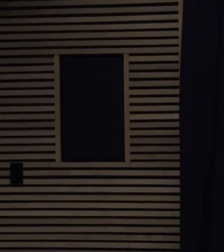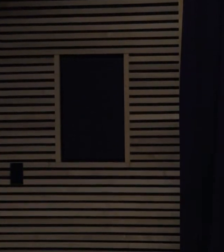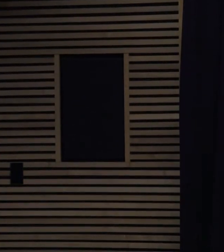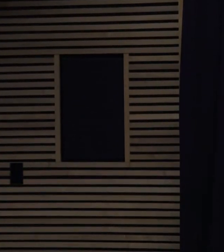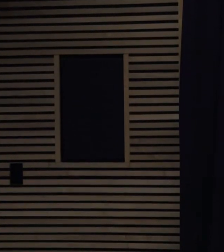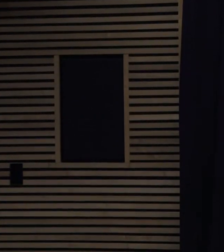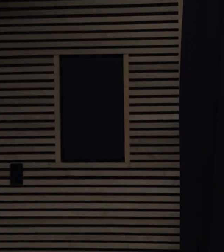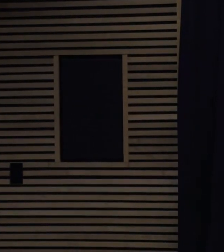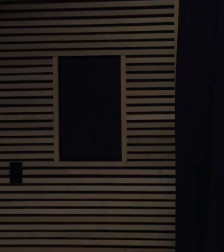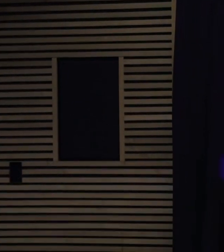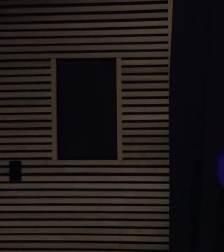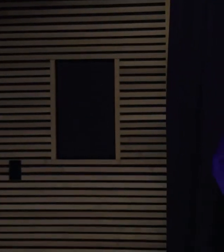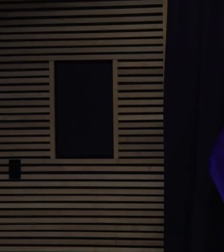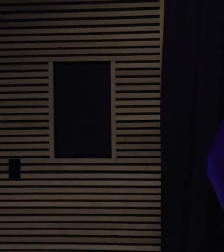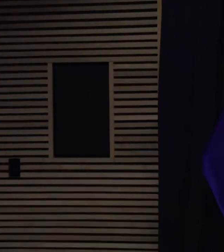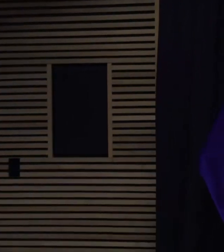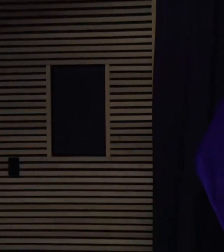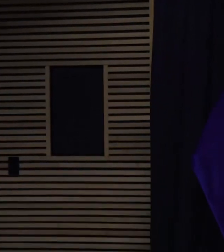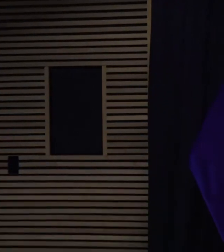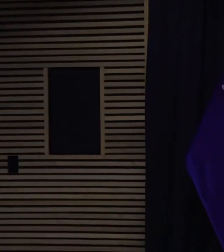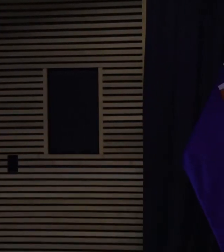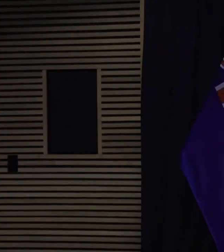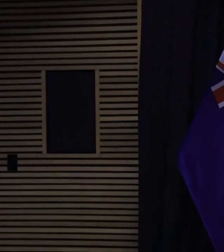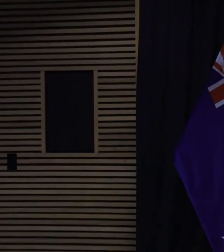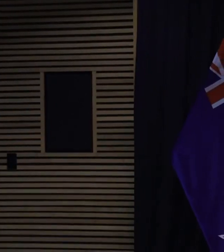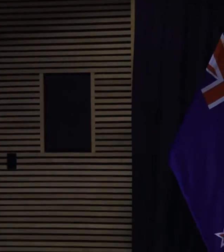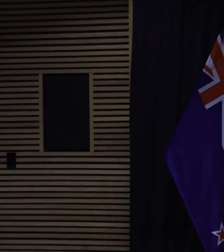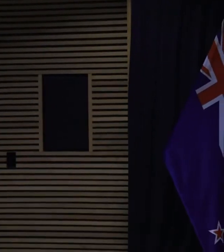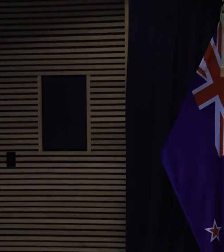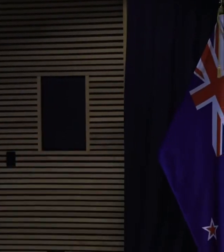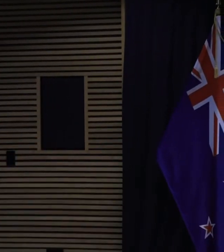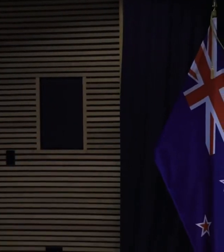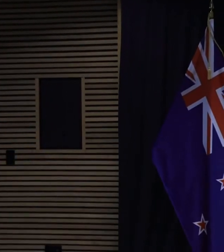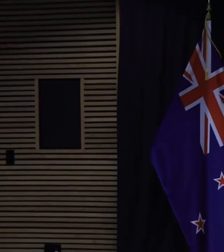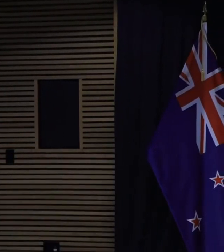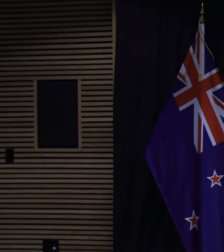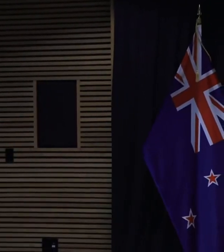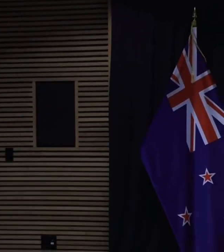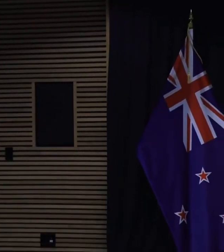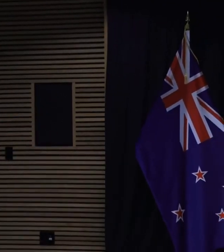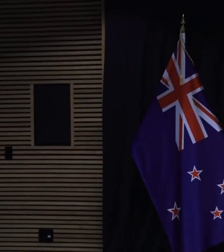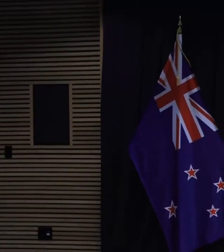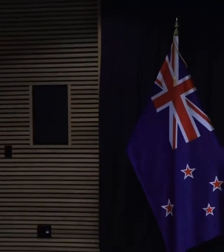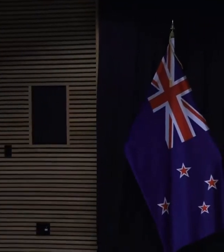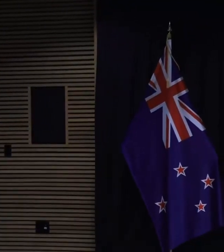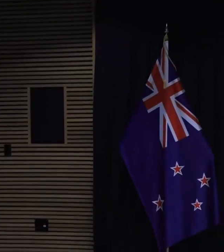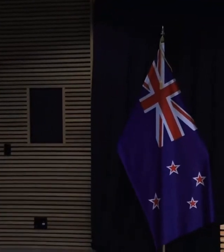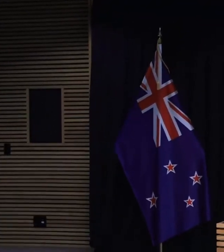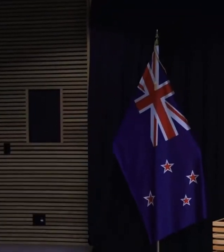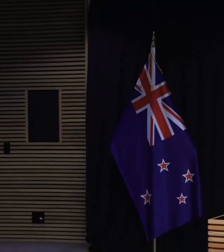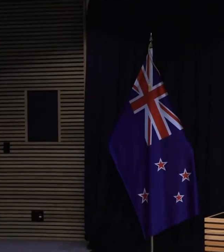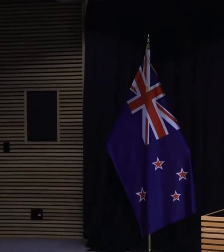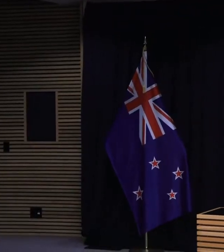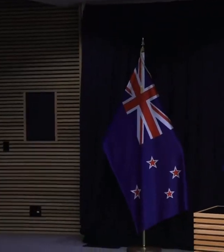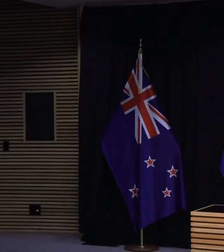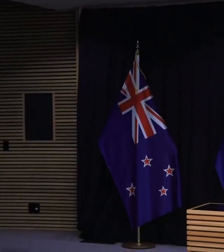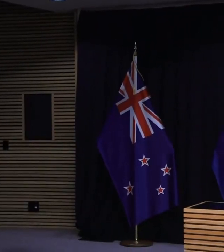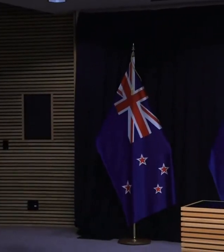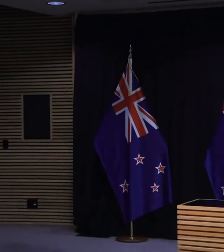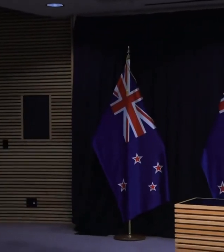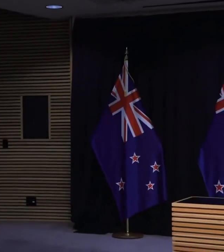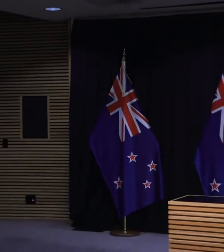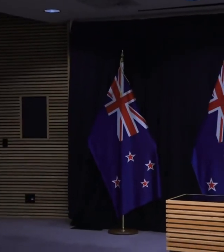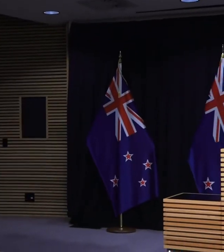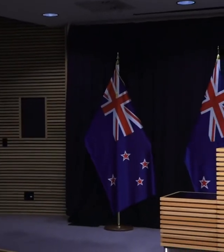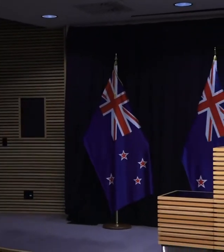through a few of those today. We got up to the person who wanted to know if they could remove an internal wall in their house. I